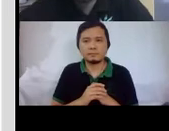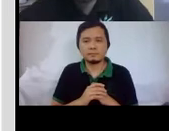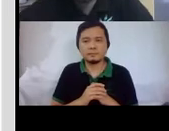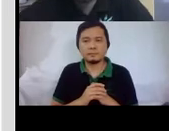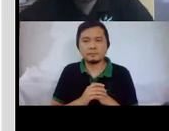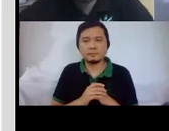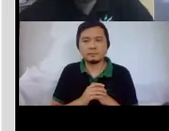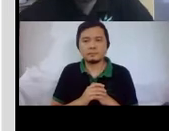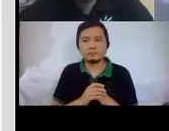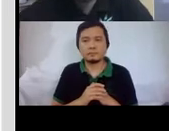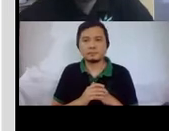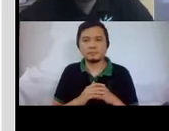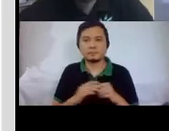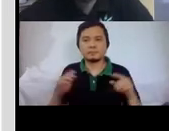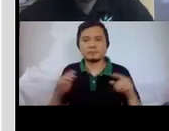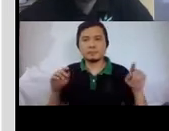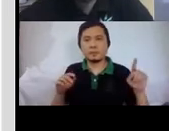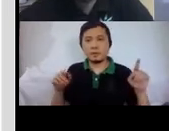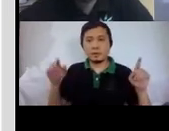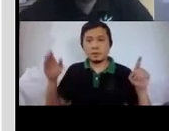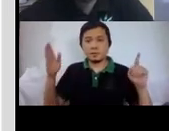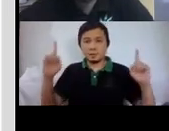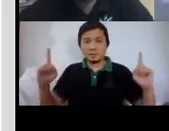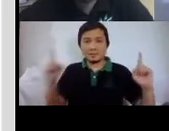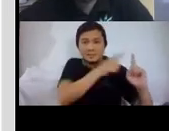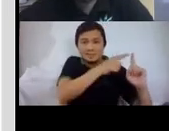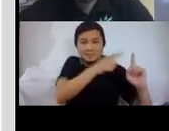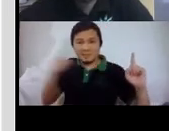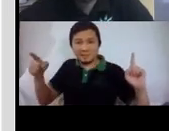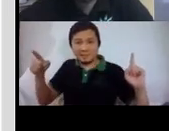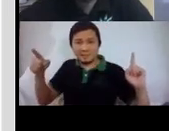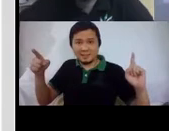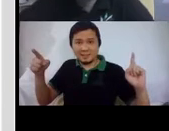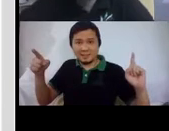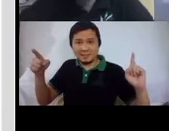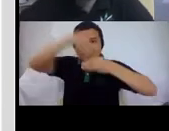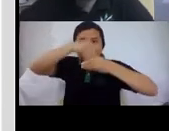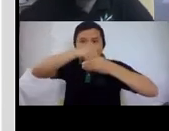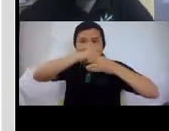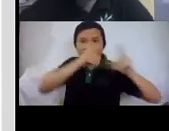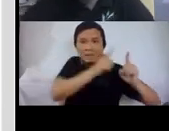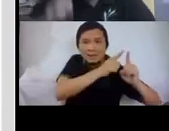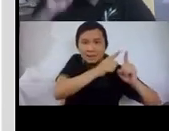And 4 plus 16 is the embedded clause. It's put inside of the main clause.